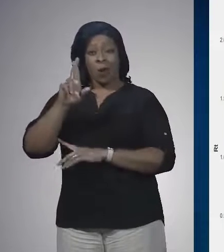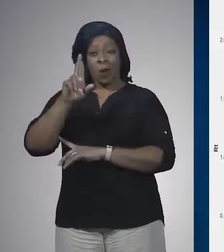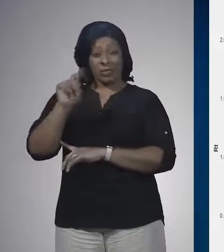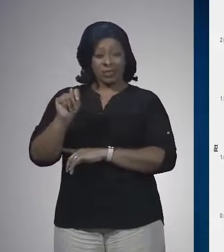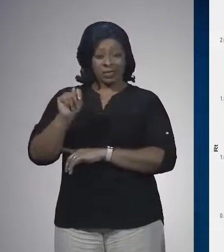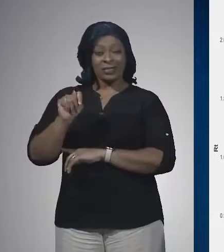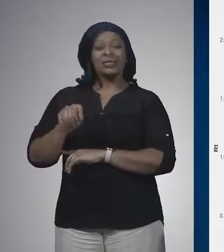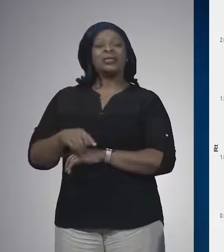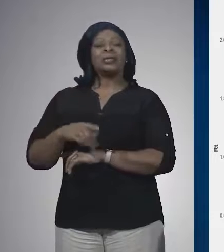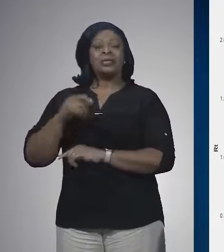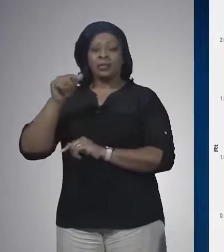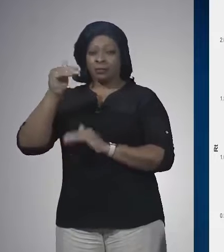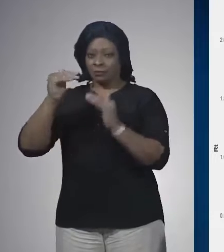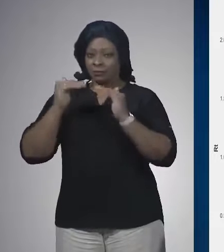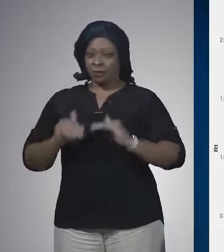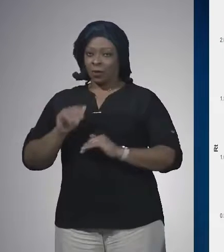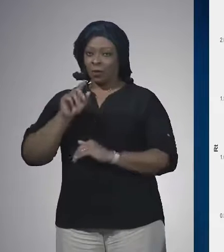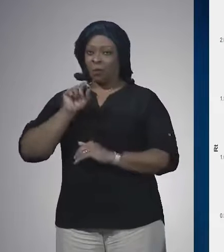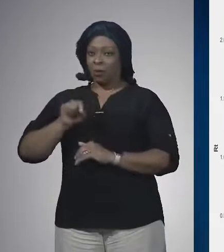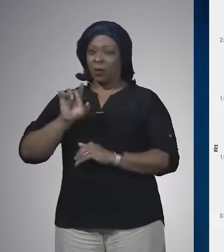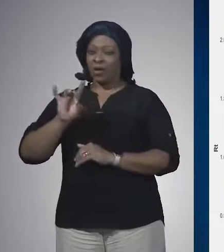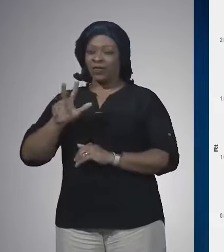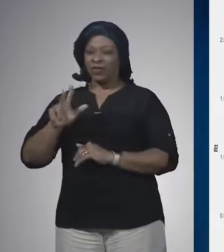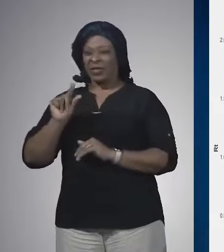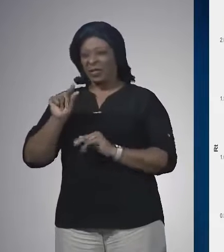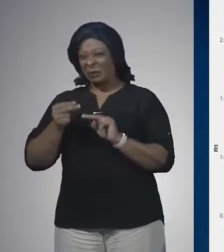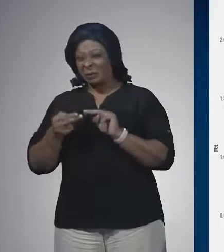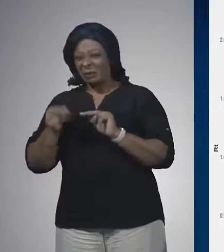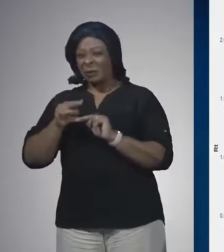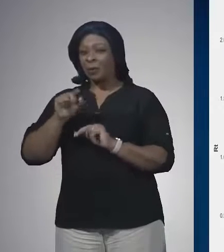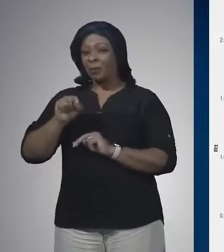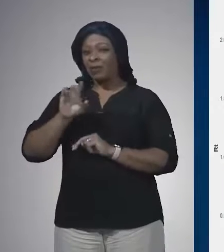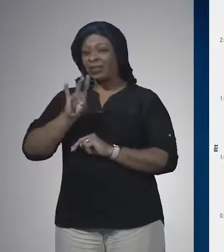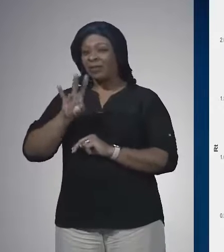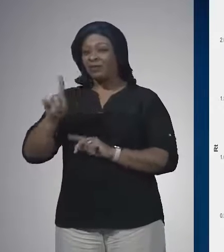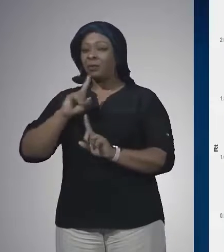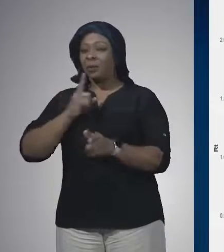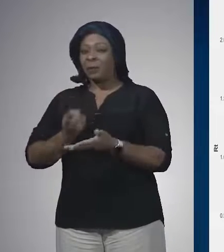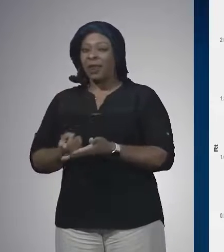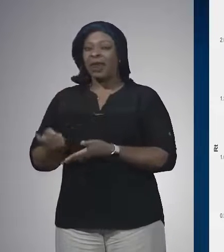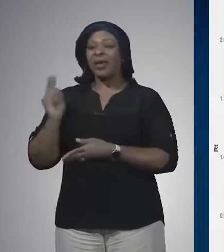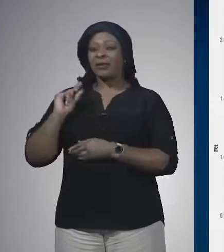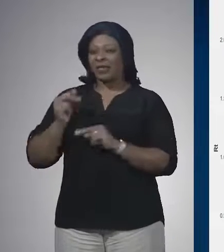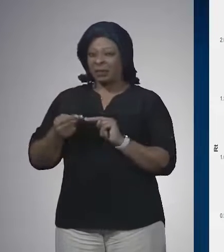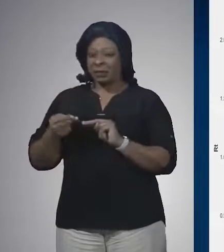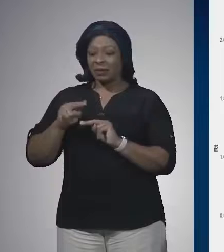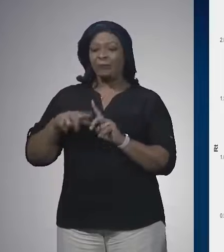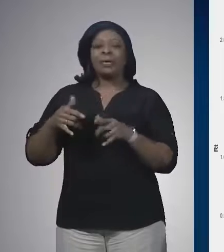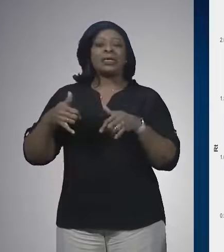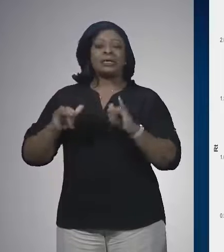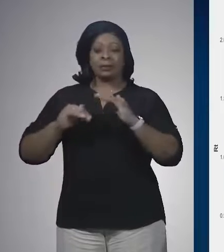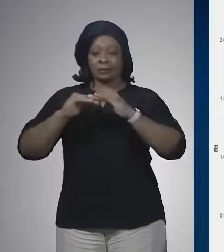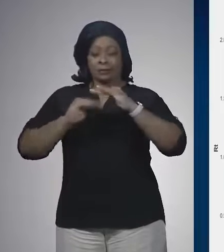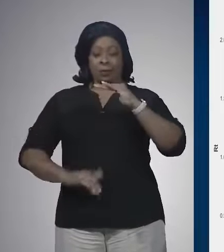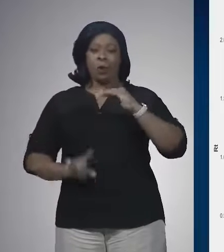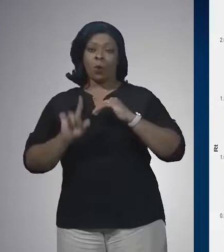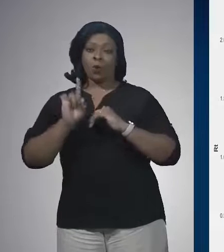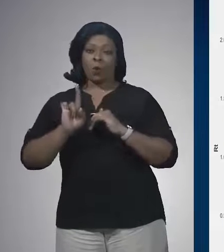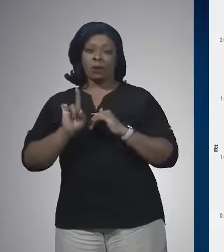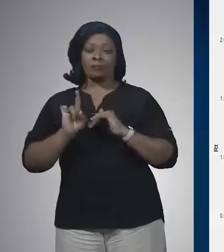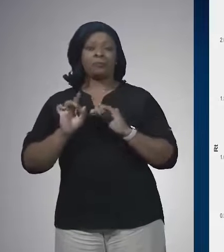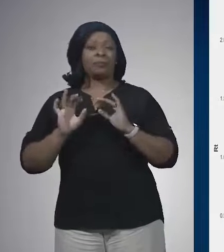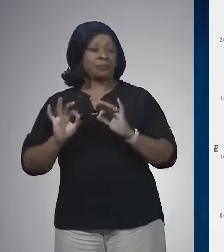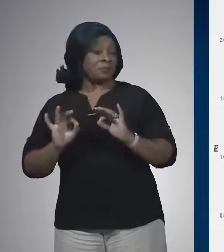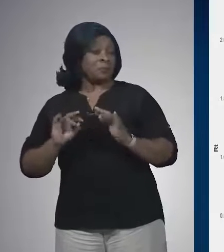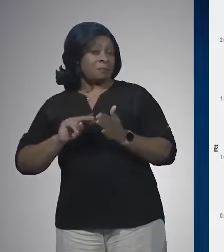now 0.83, a slight increase from 0.77 reported last week, but still below 1, meaning